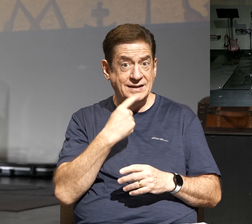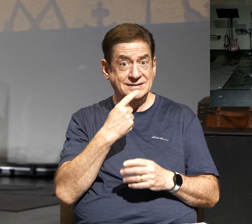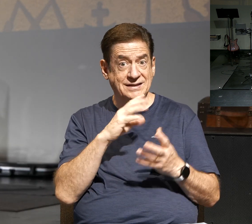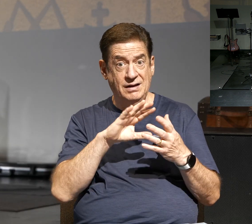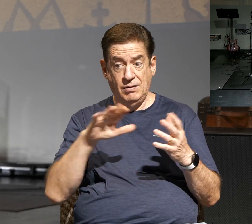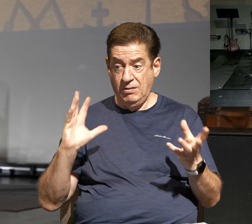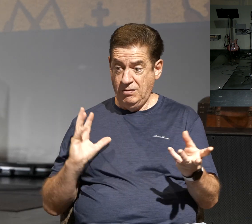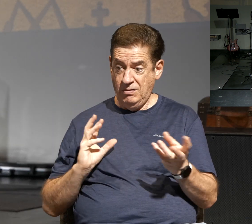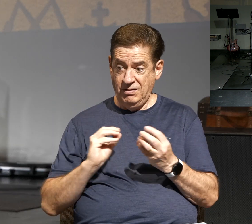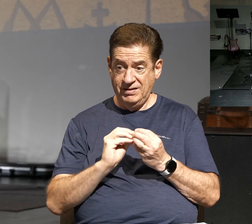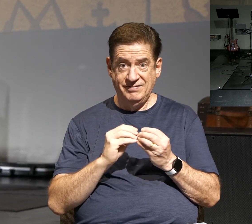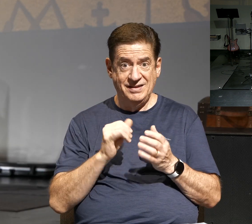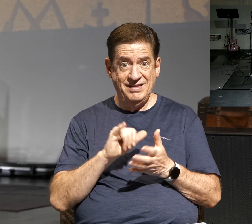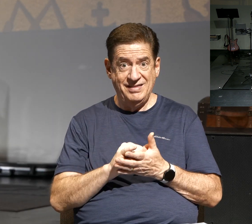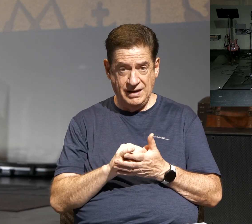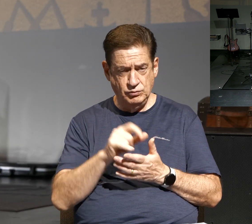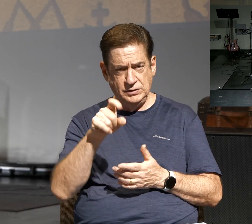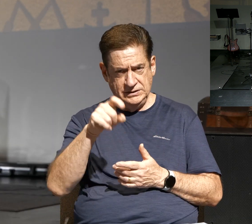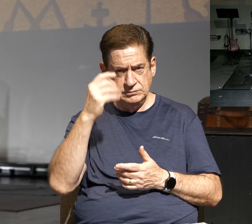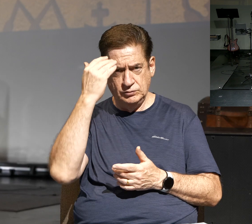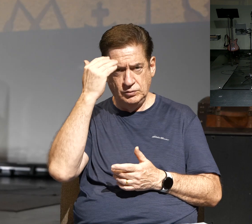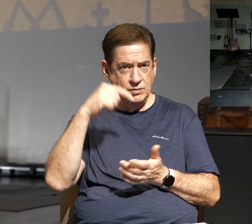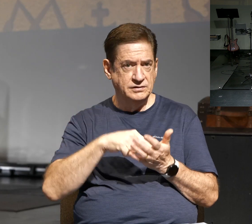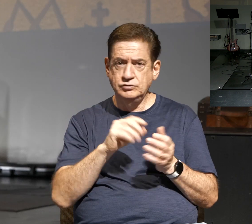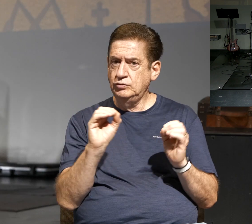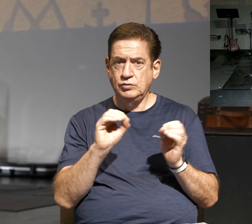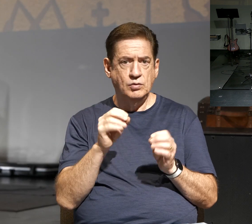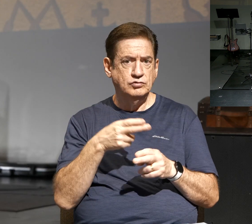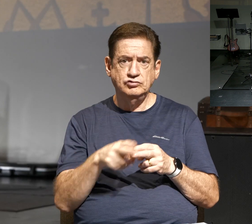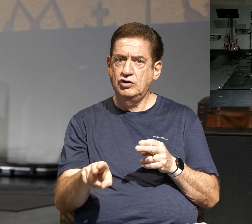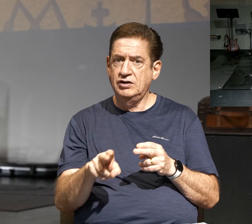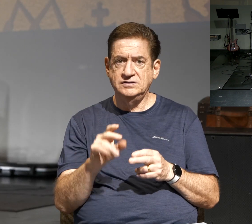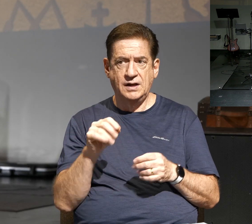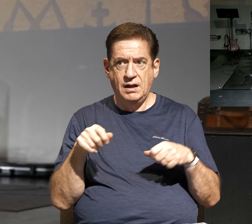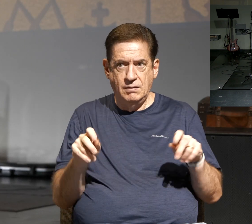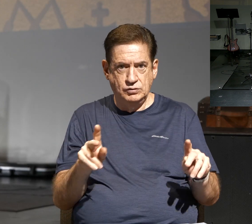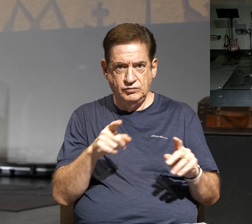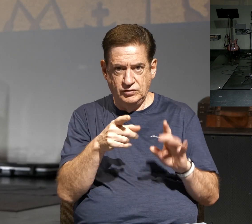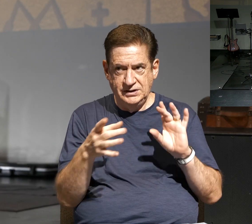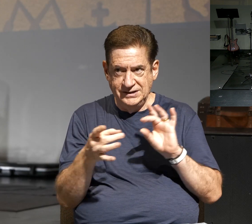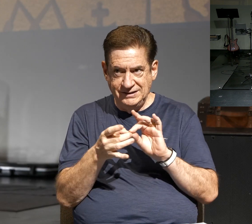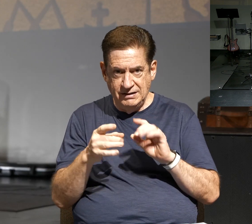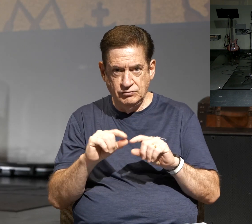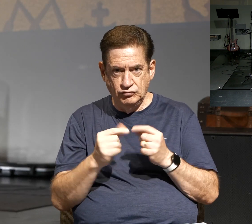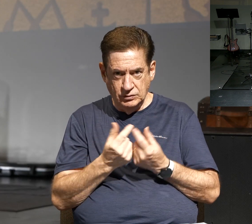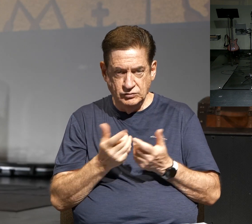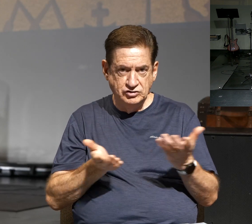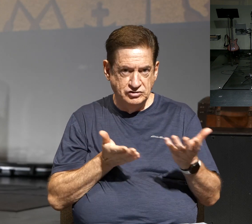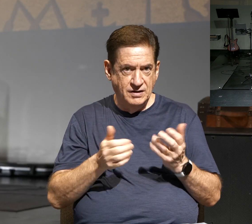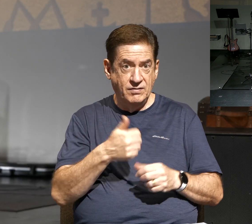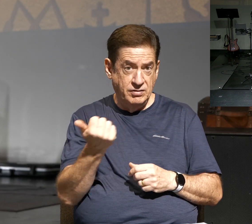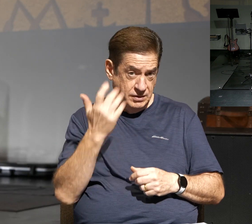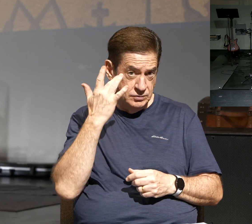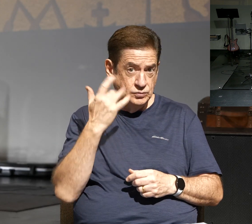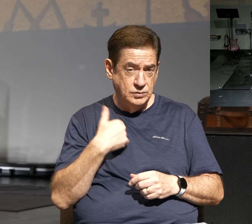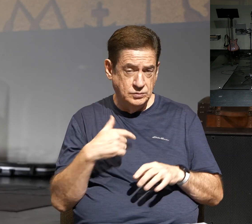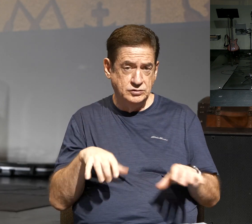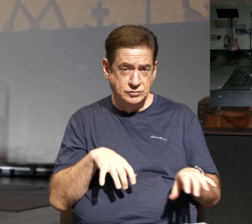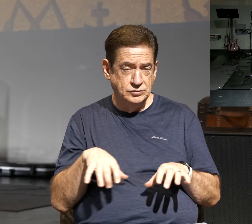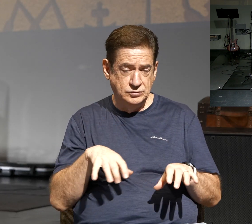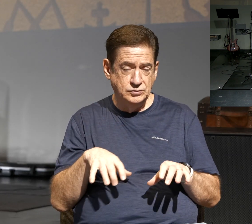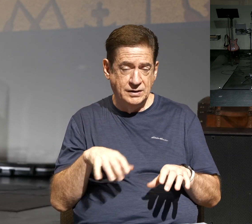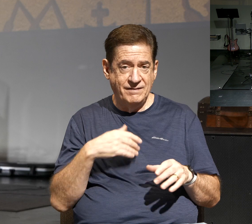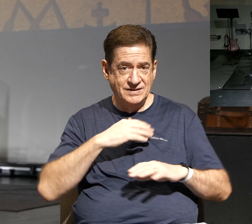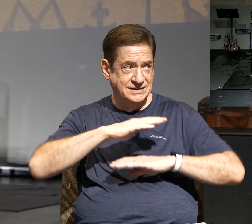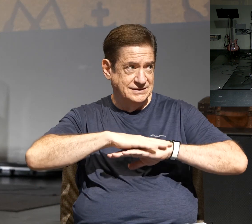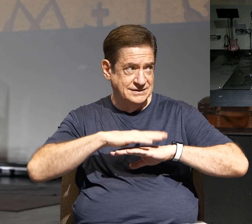that is that you need to know this, that we have no shortage of opportunities for you to connect in a group and serve on a team. That's why we're doing, we've